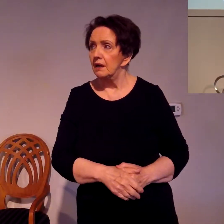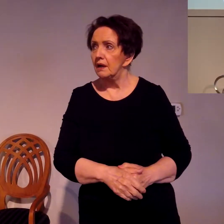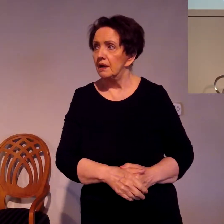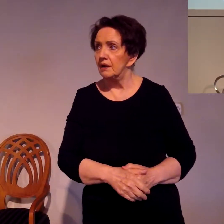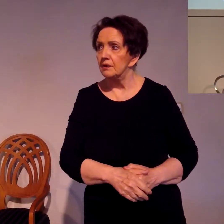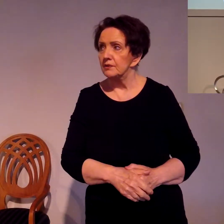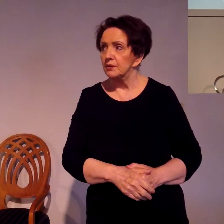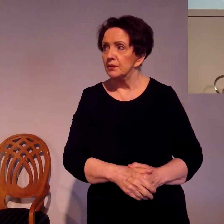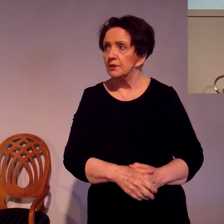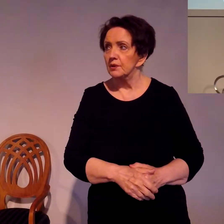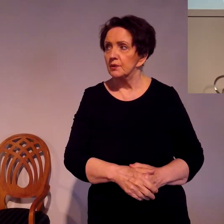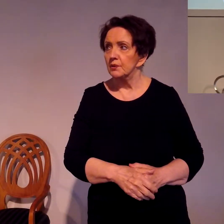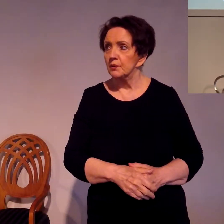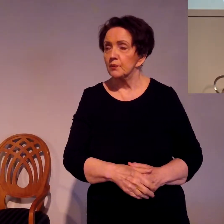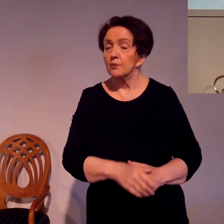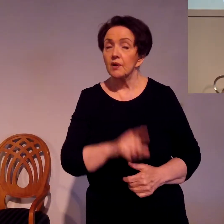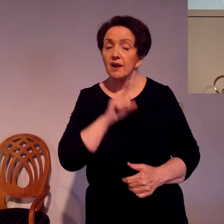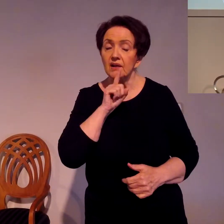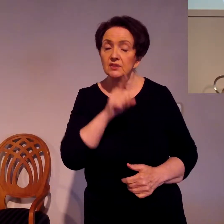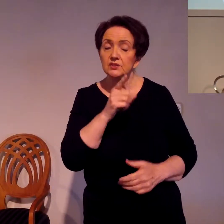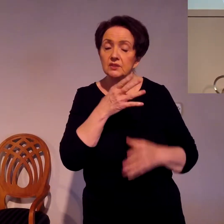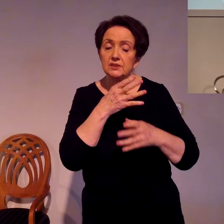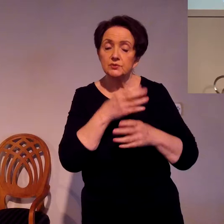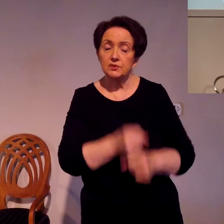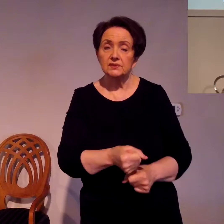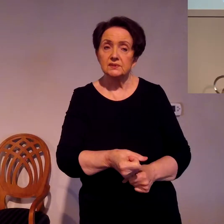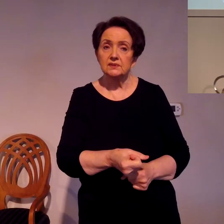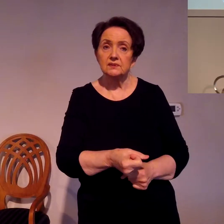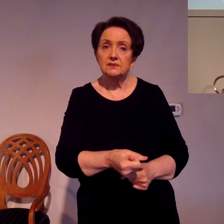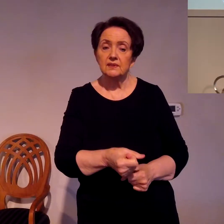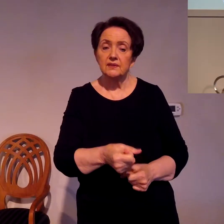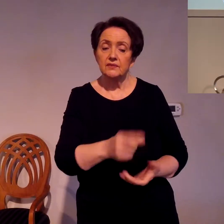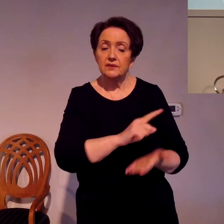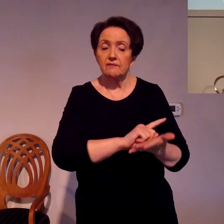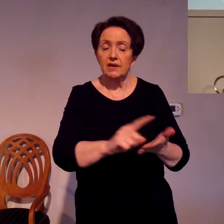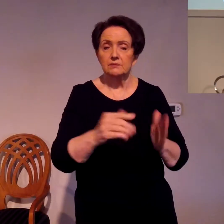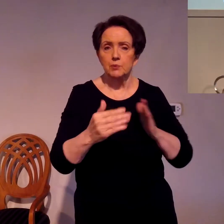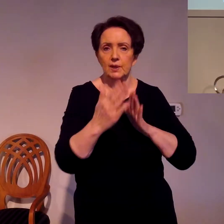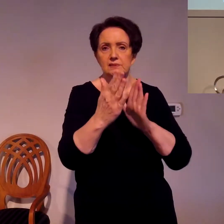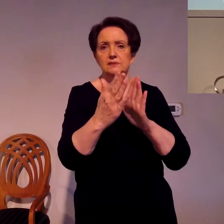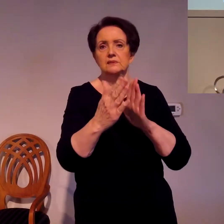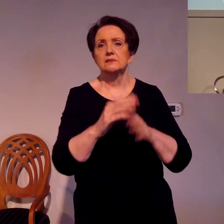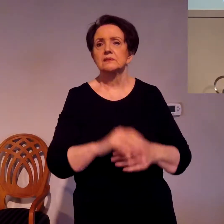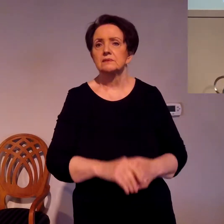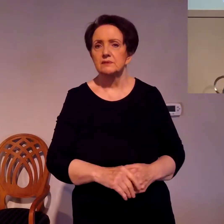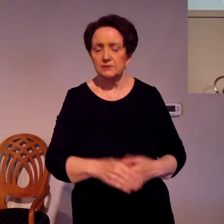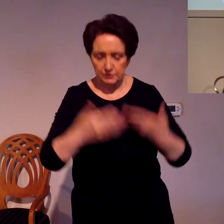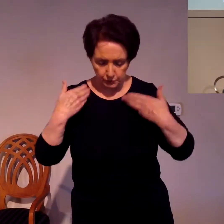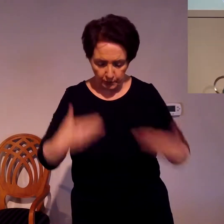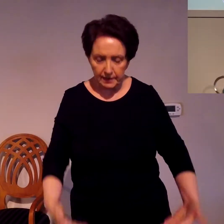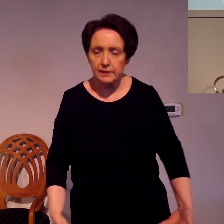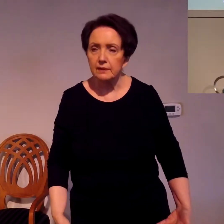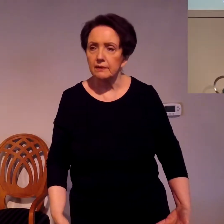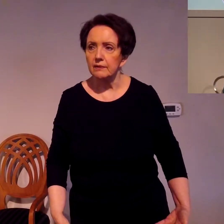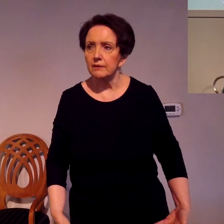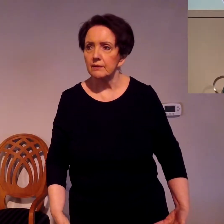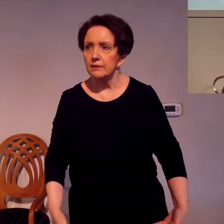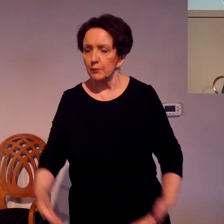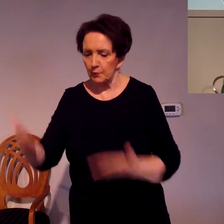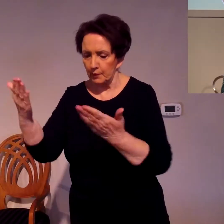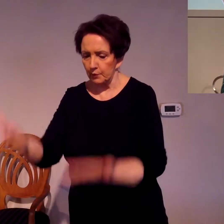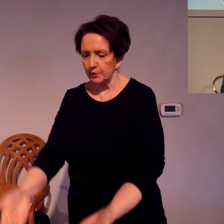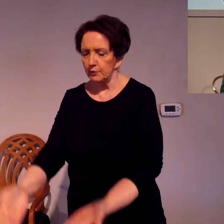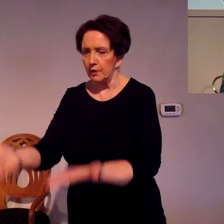We're actually trusting the divine presence, which is right where I am, right where you